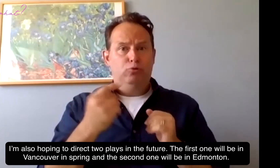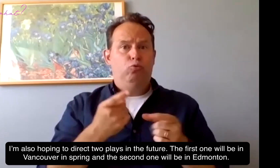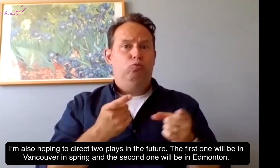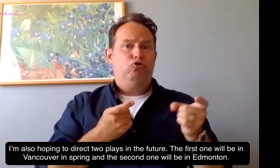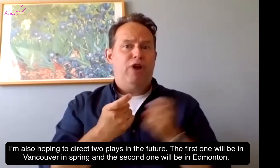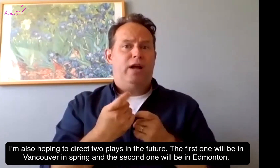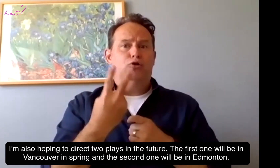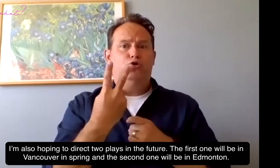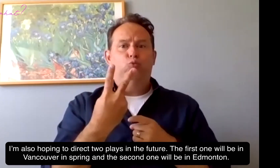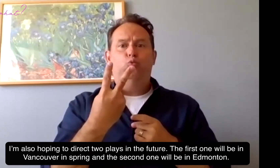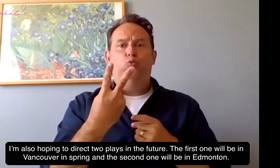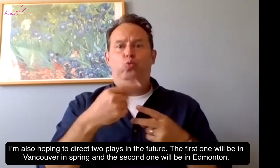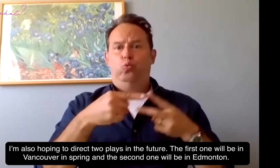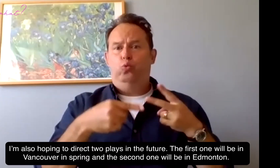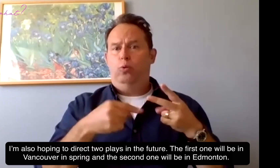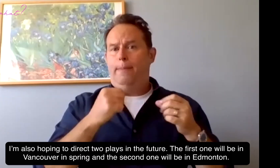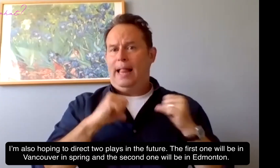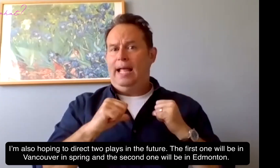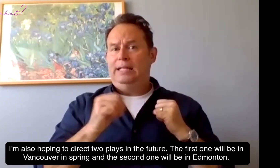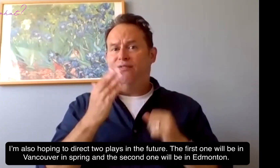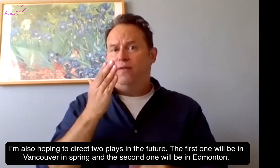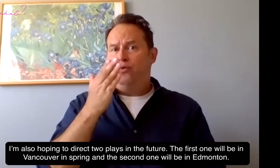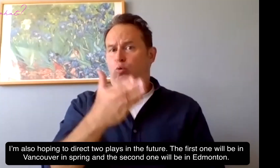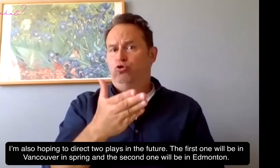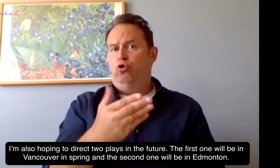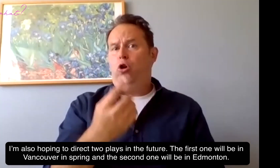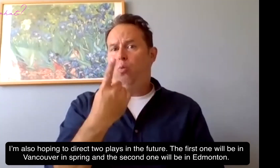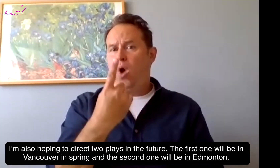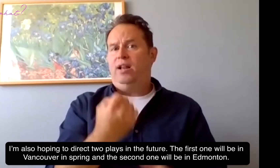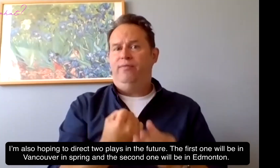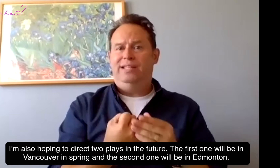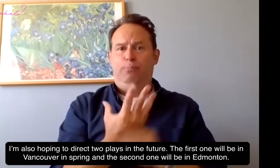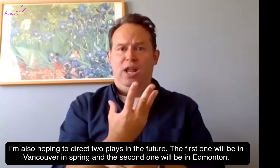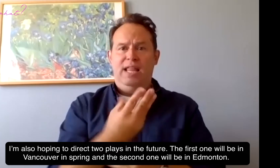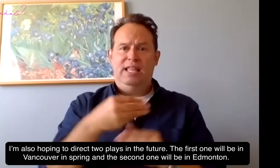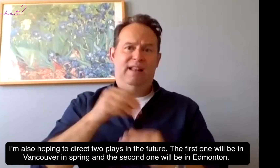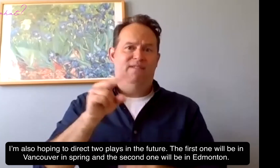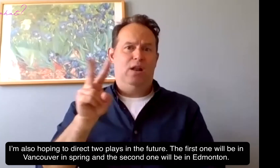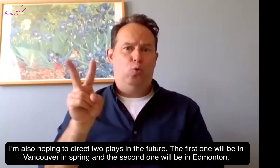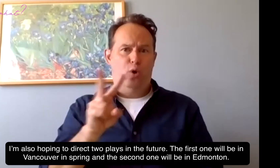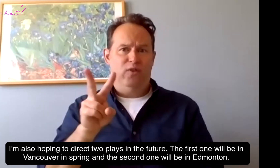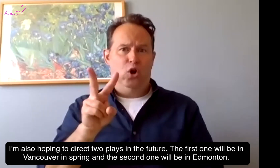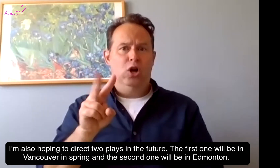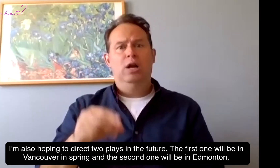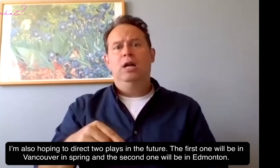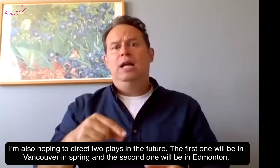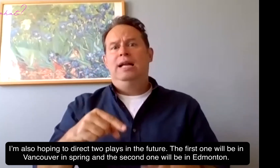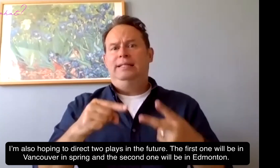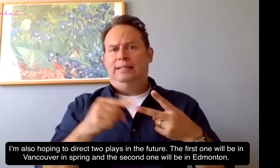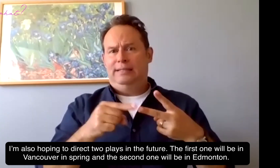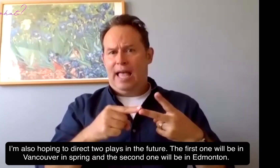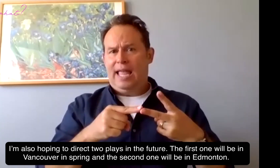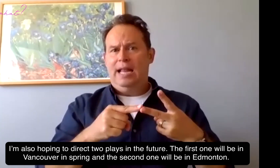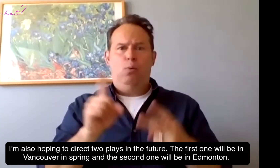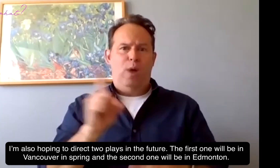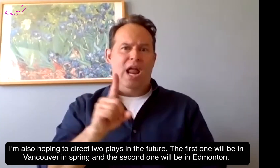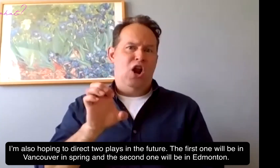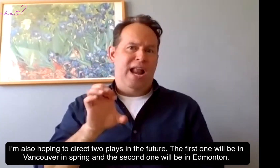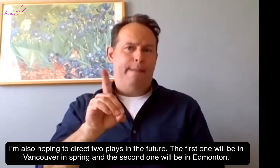I'm also hoping to direct two plays in the future. The first one will be in Vancouver in the spring. And the second one will be